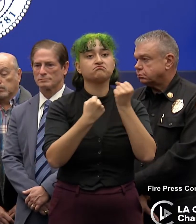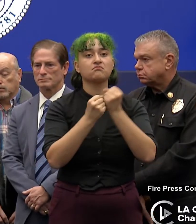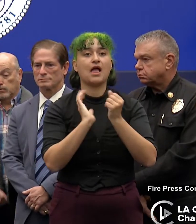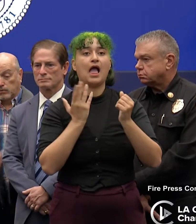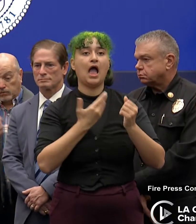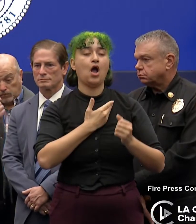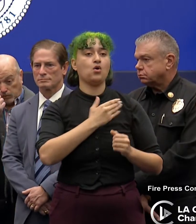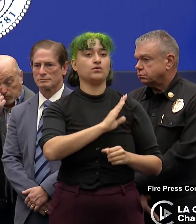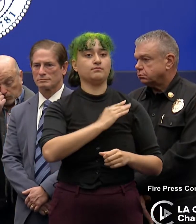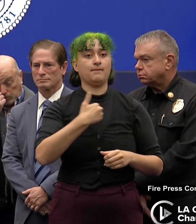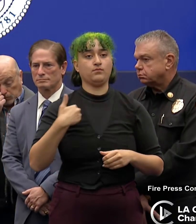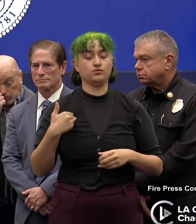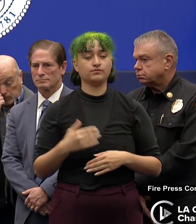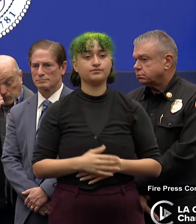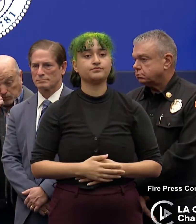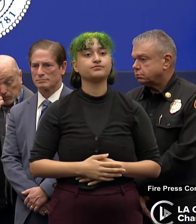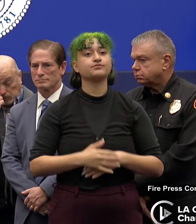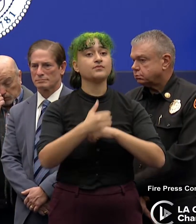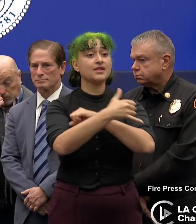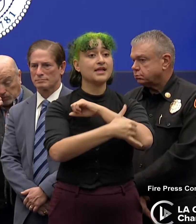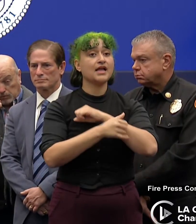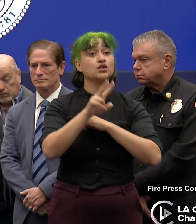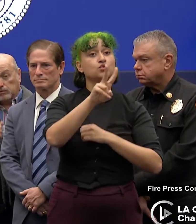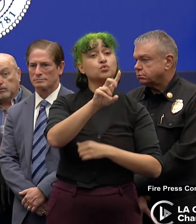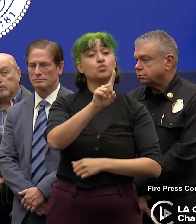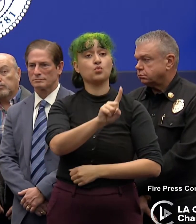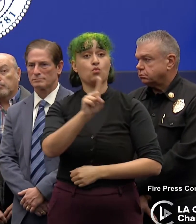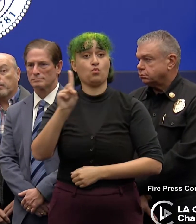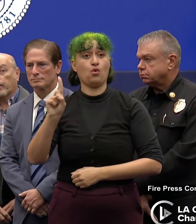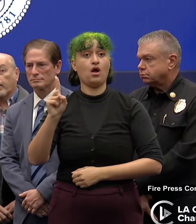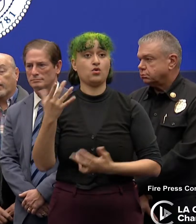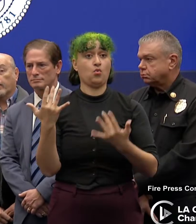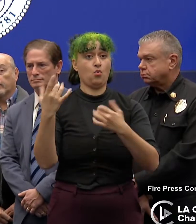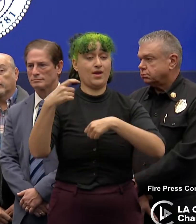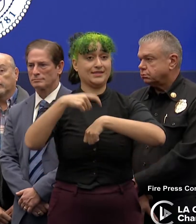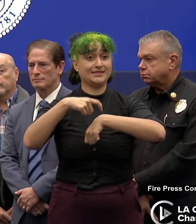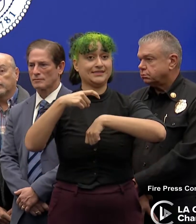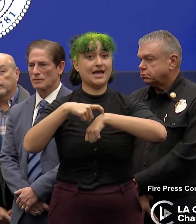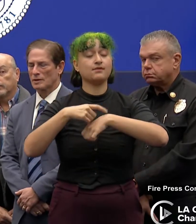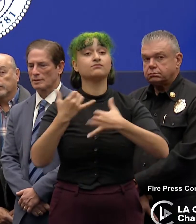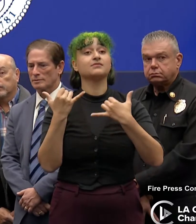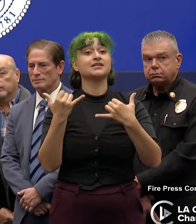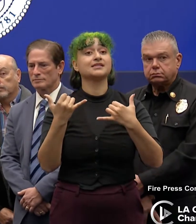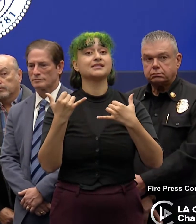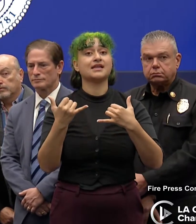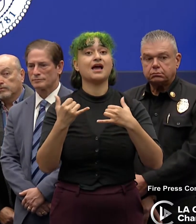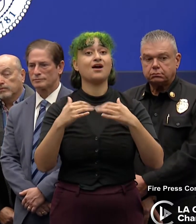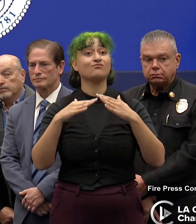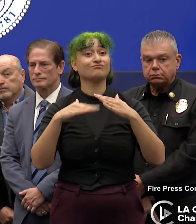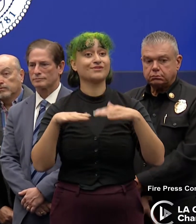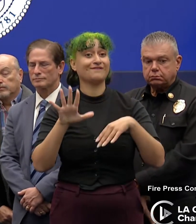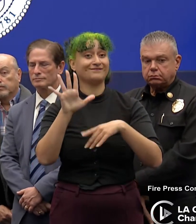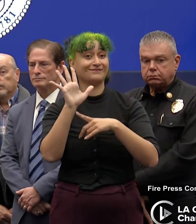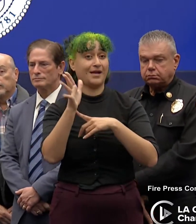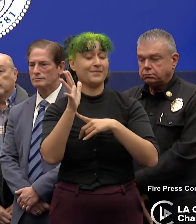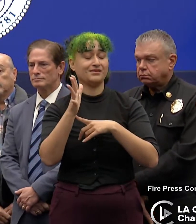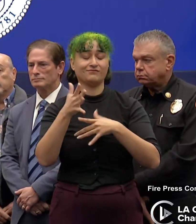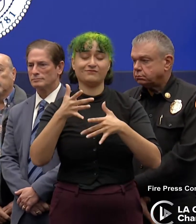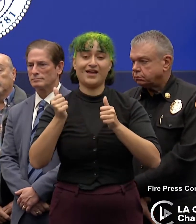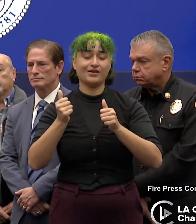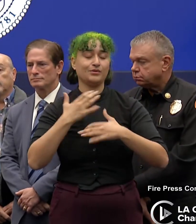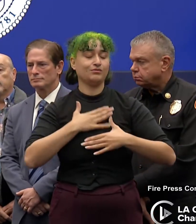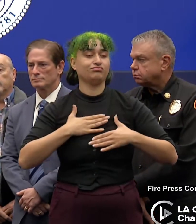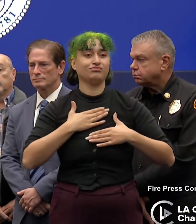our residents. The County 211 wait times are now under 5 minutes.